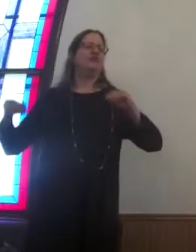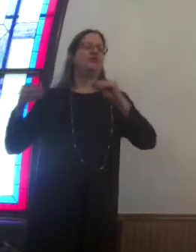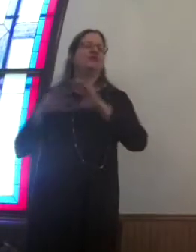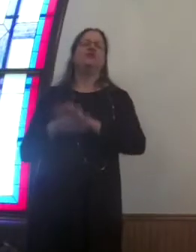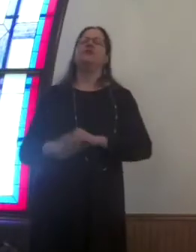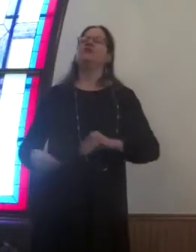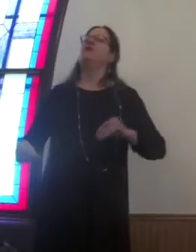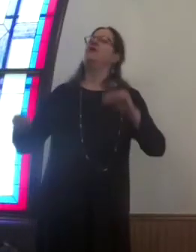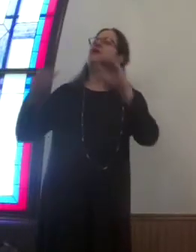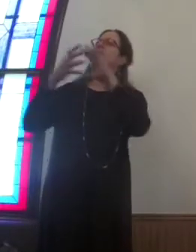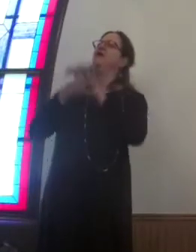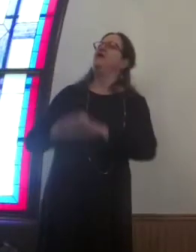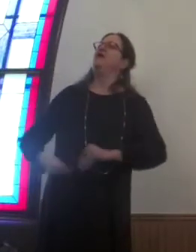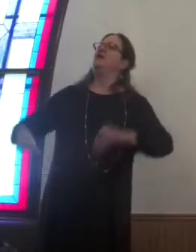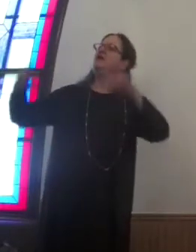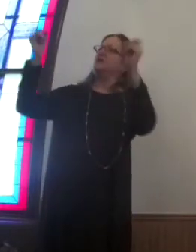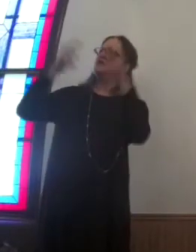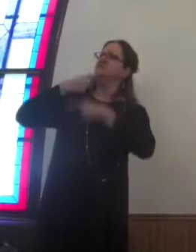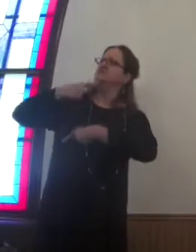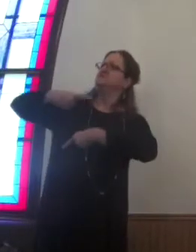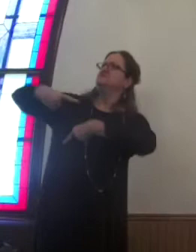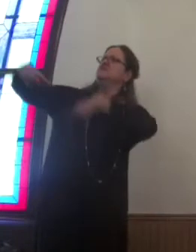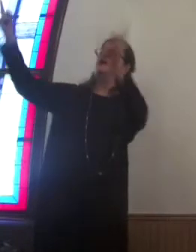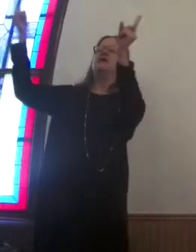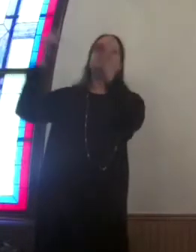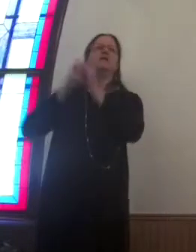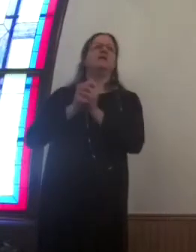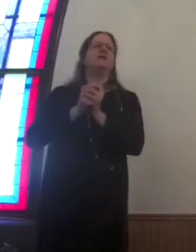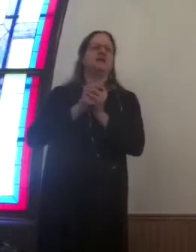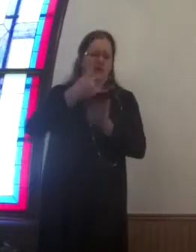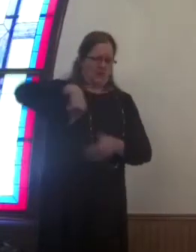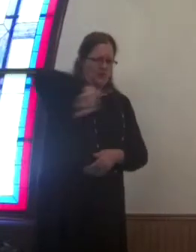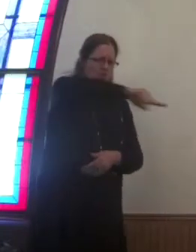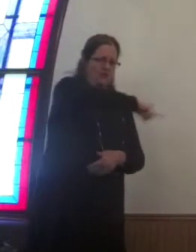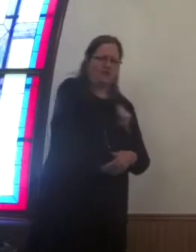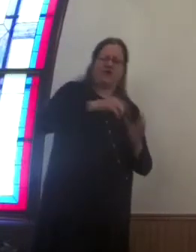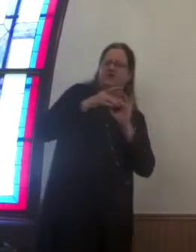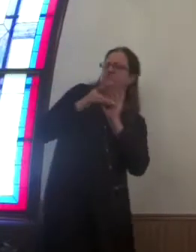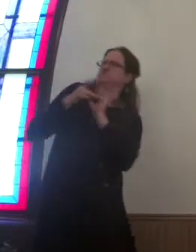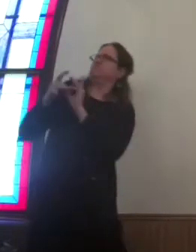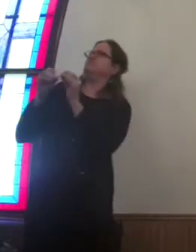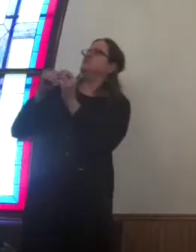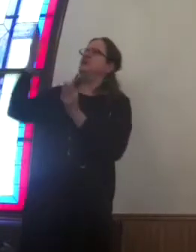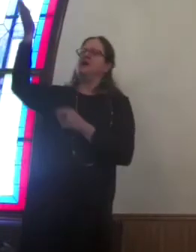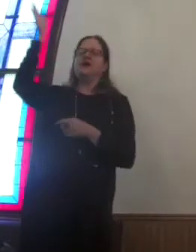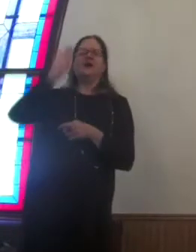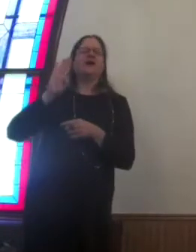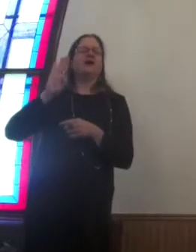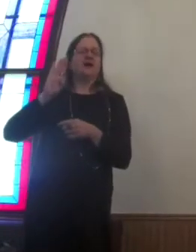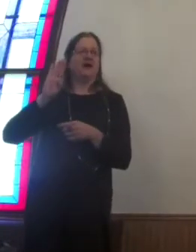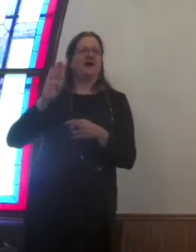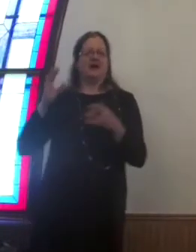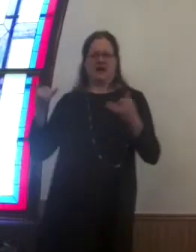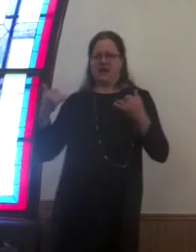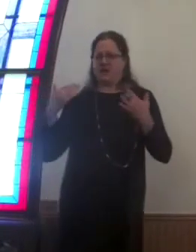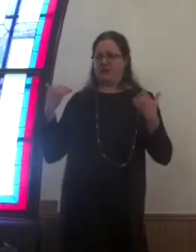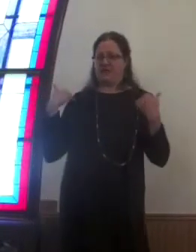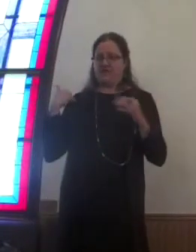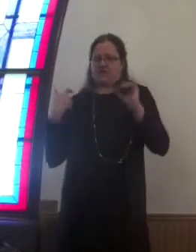We want to run and say that we are people of God and that we are in this place and we are forever changed.